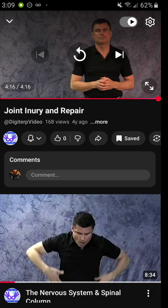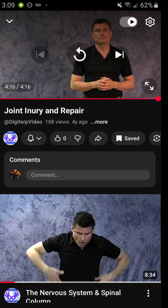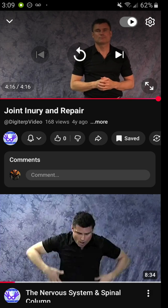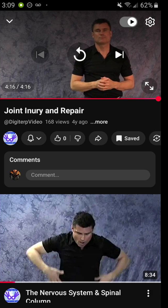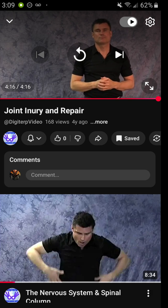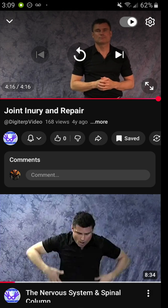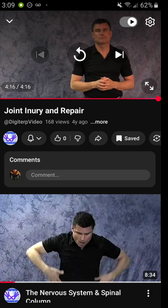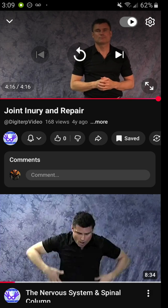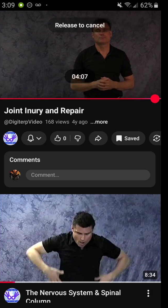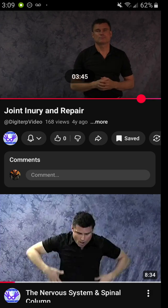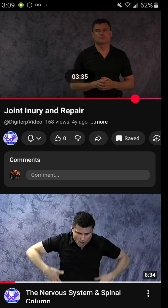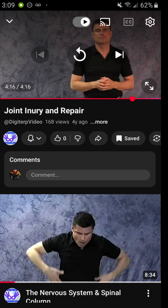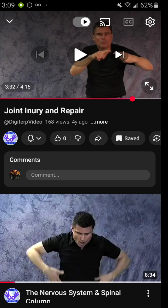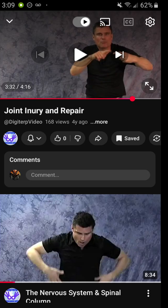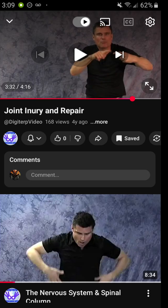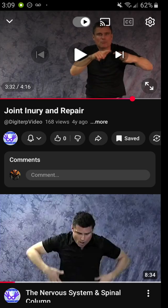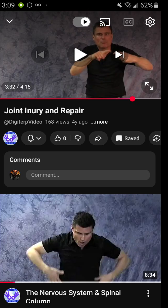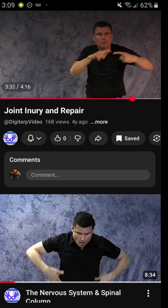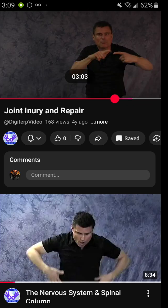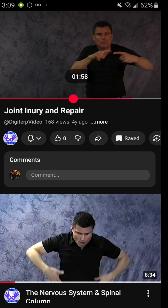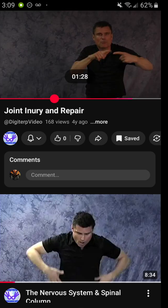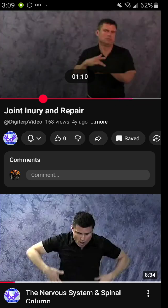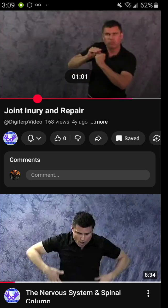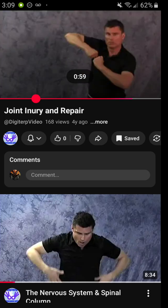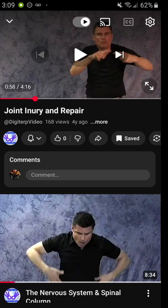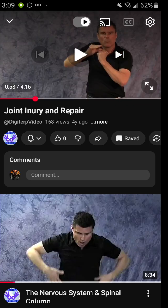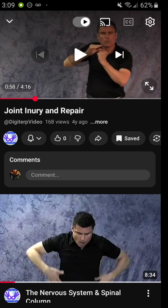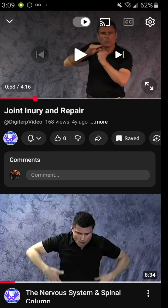movement.